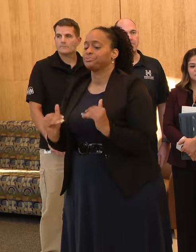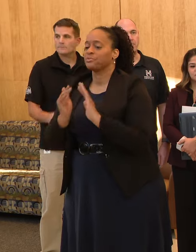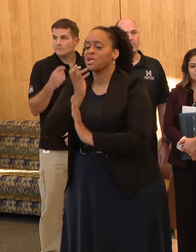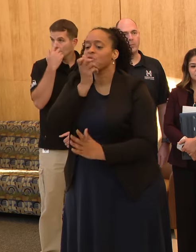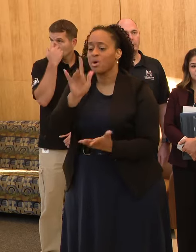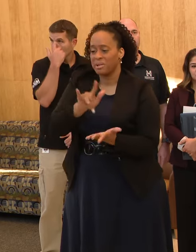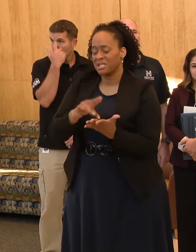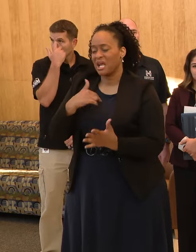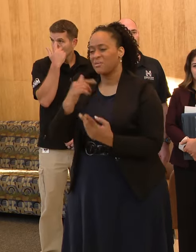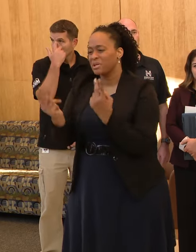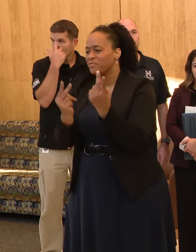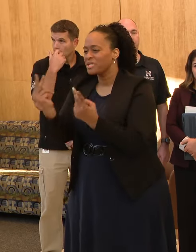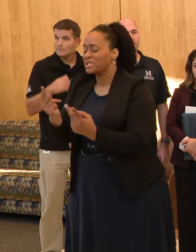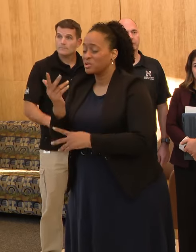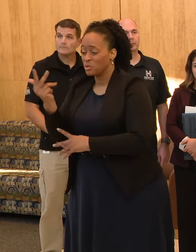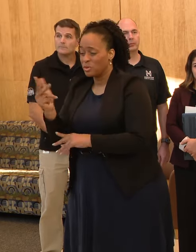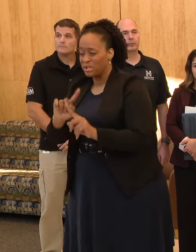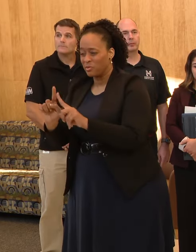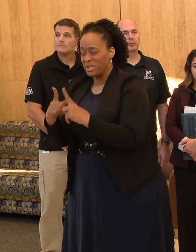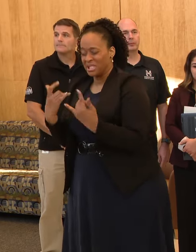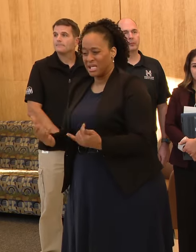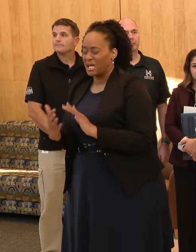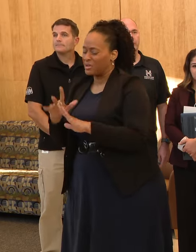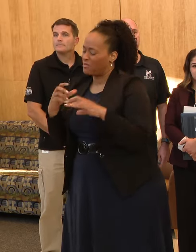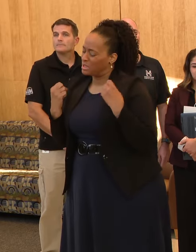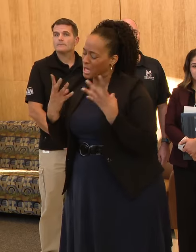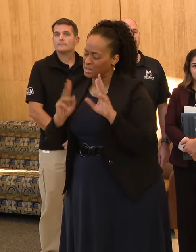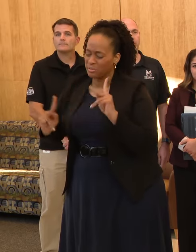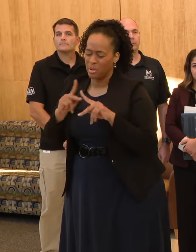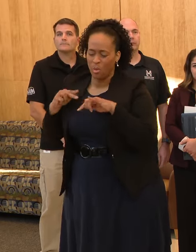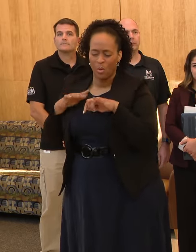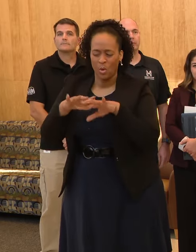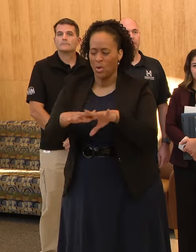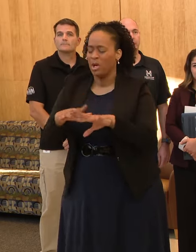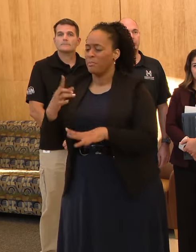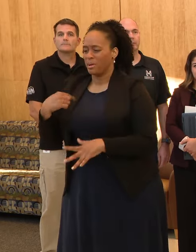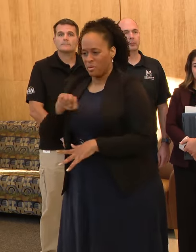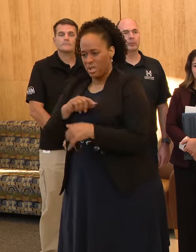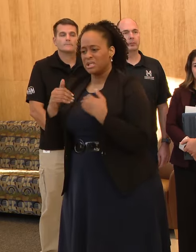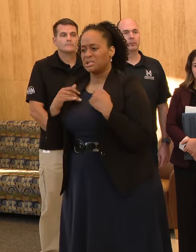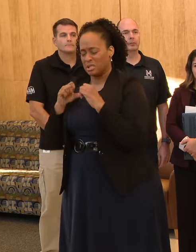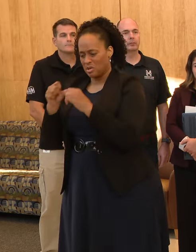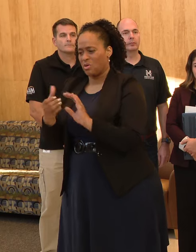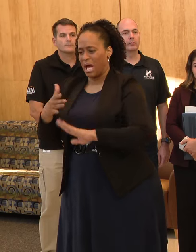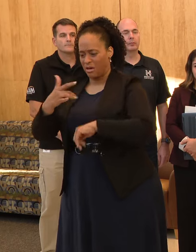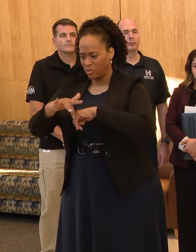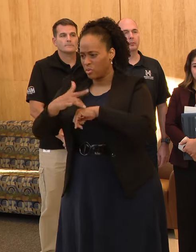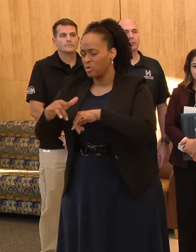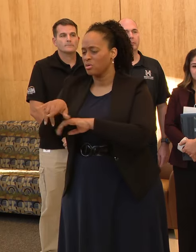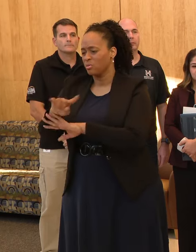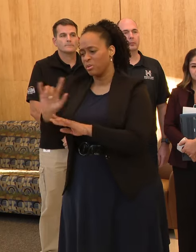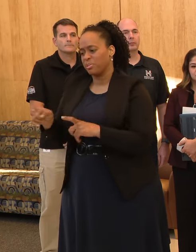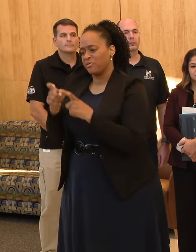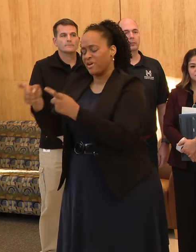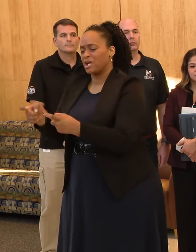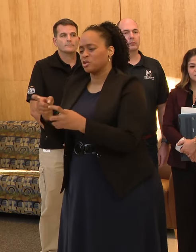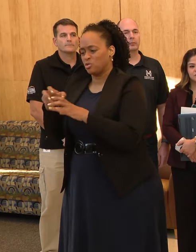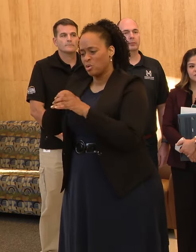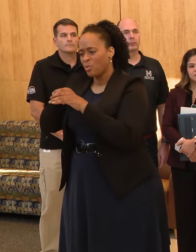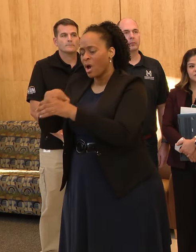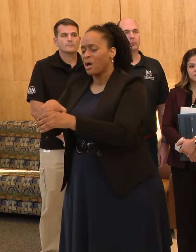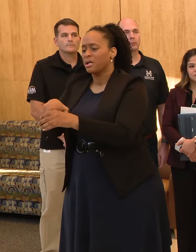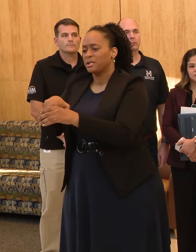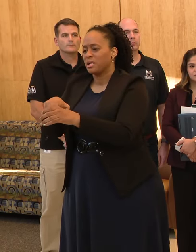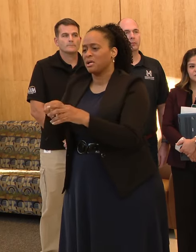been to 3 today. They're crowded, but we have capacity. We give you a ride. We'll give you a